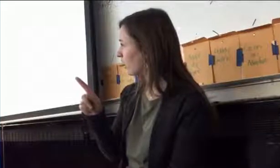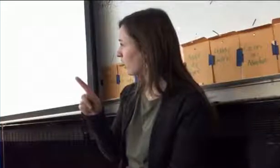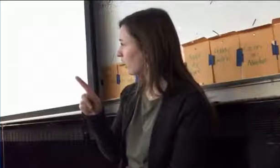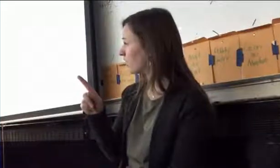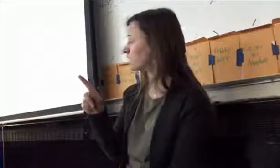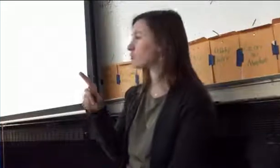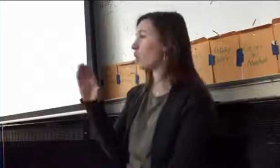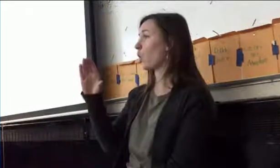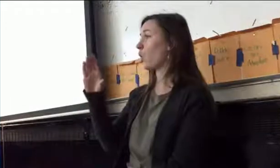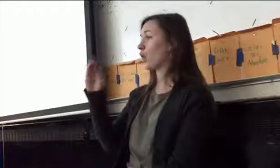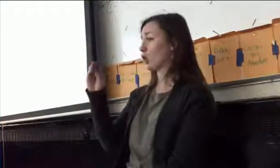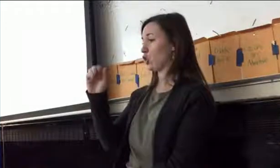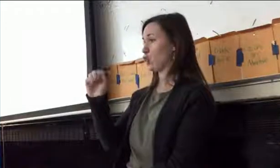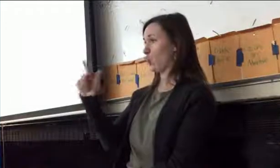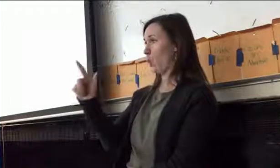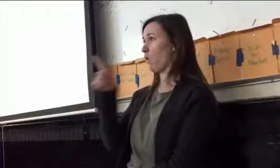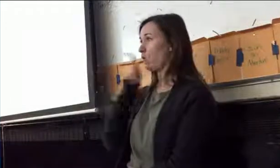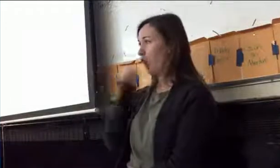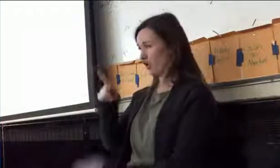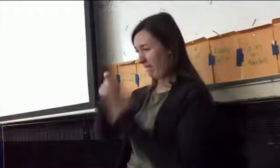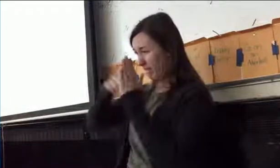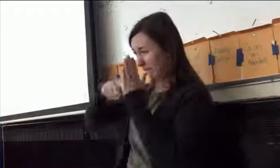coal out of rocks. Other options.